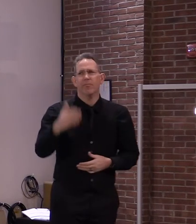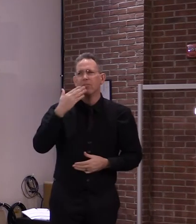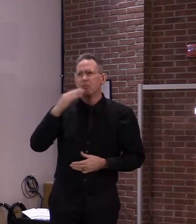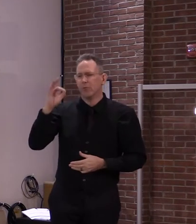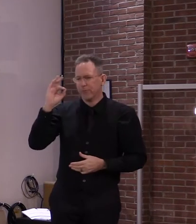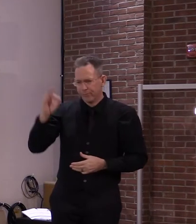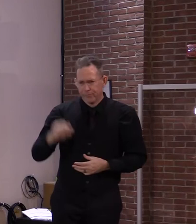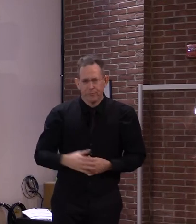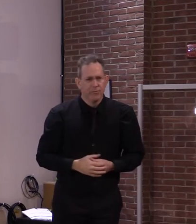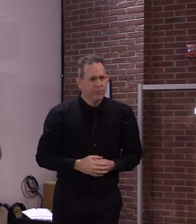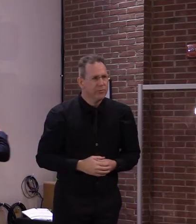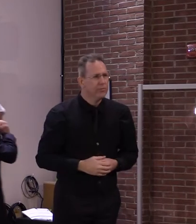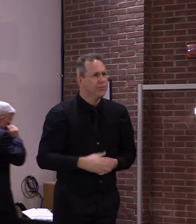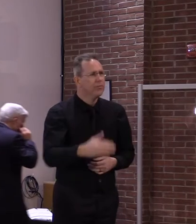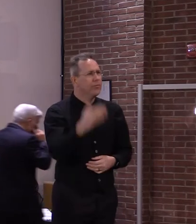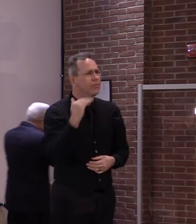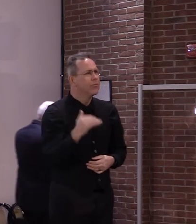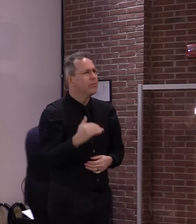boston